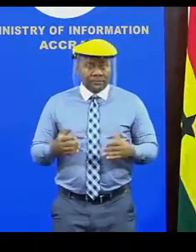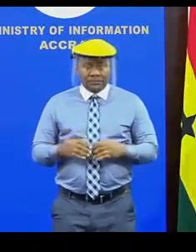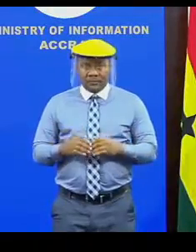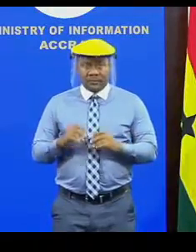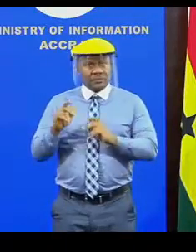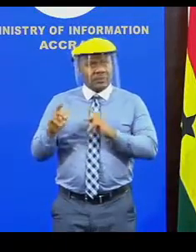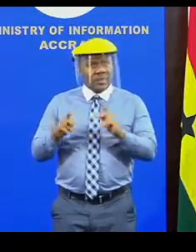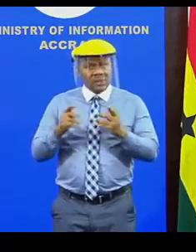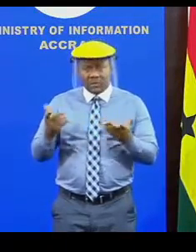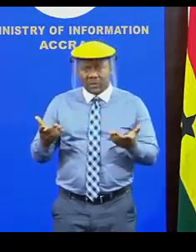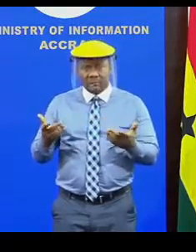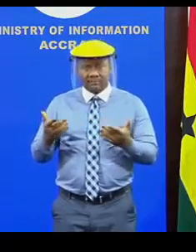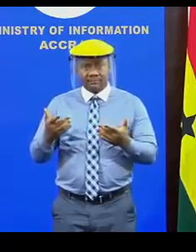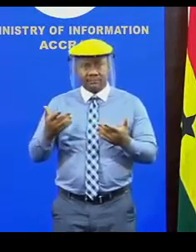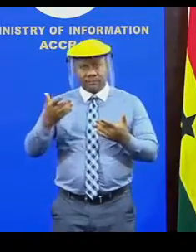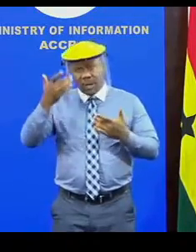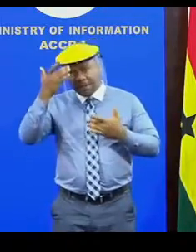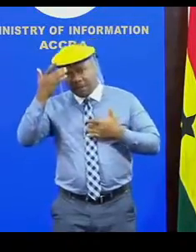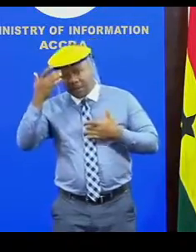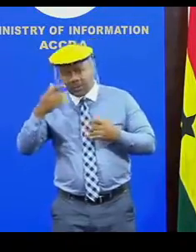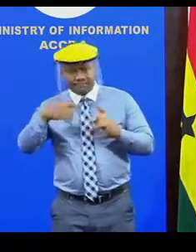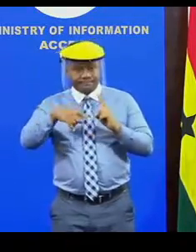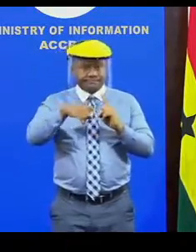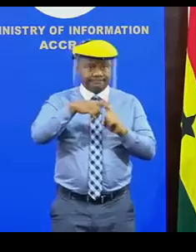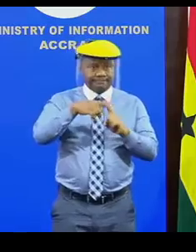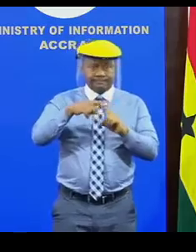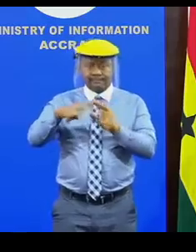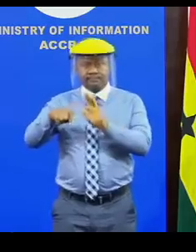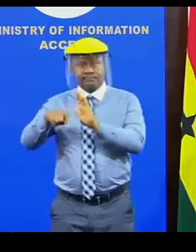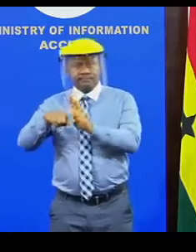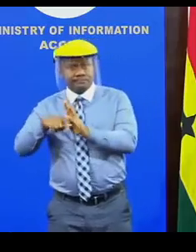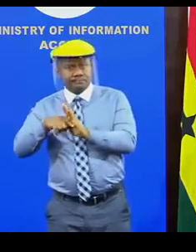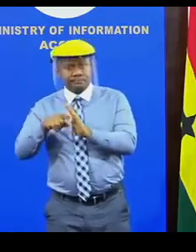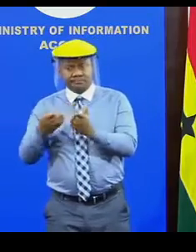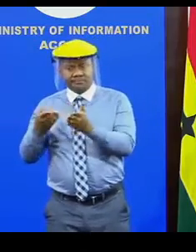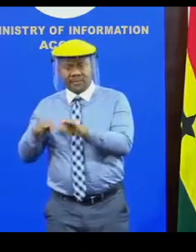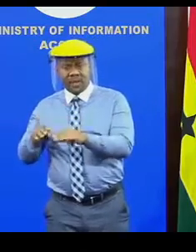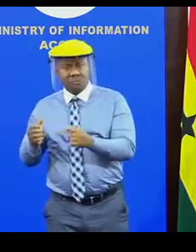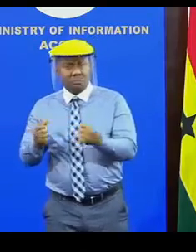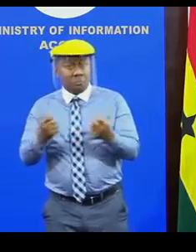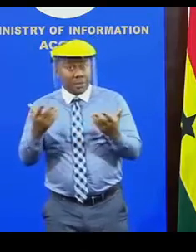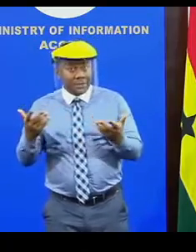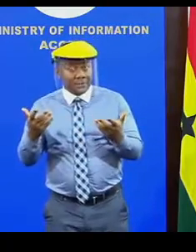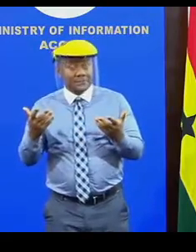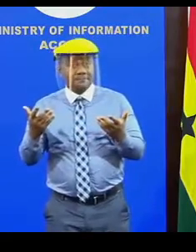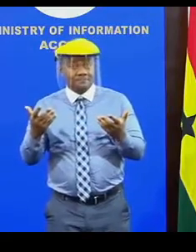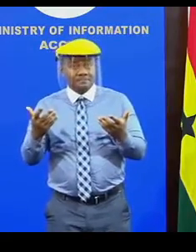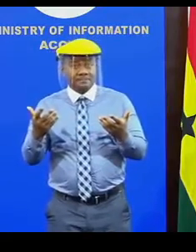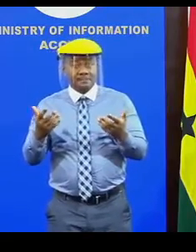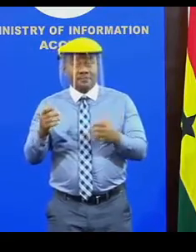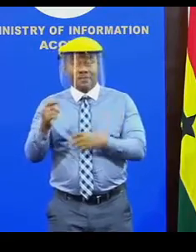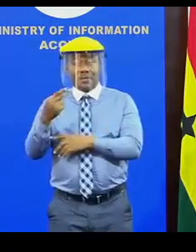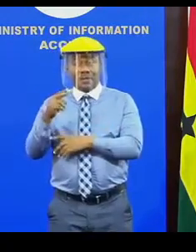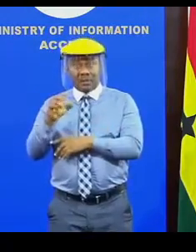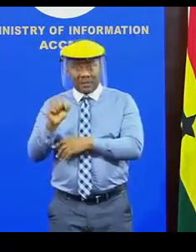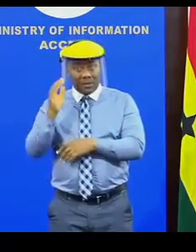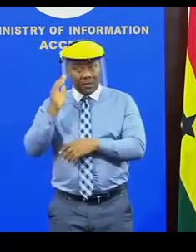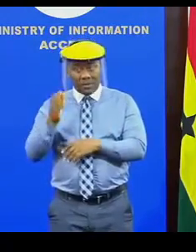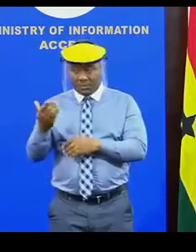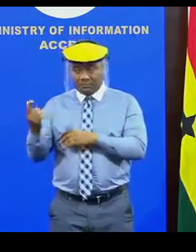dynamics therein, and the case management report associated with it. That will be delivered by the Ghana Health Service. So may I call on